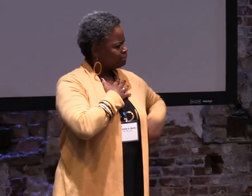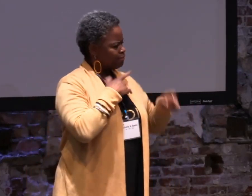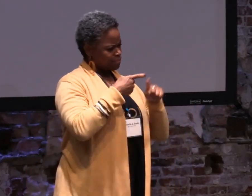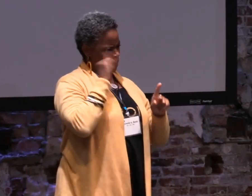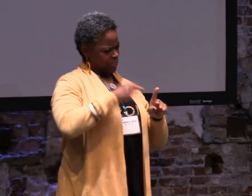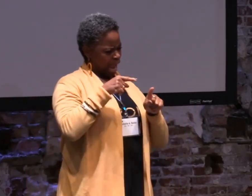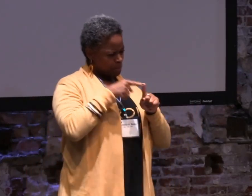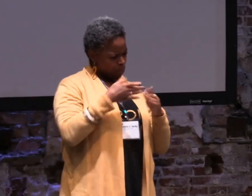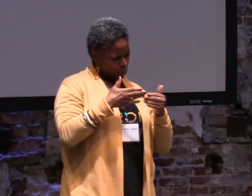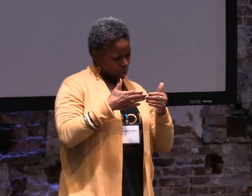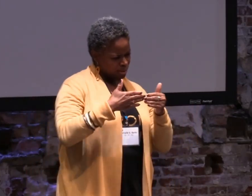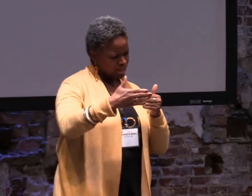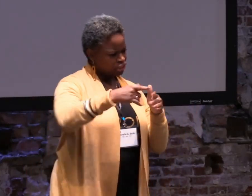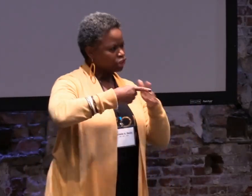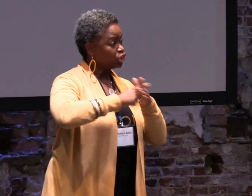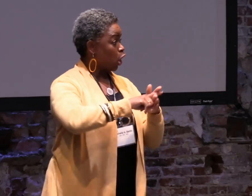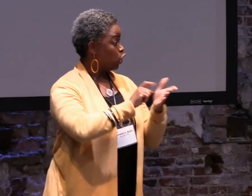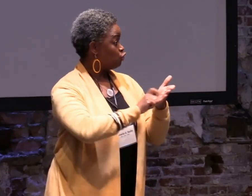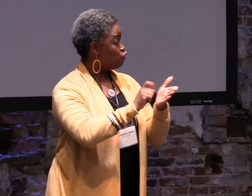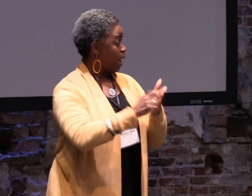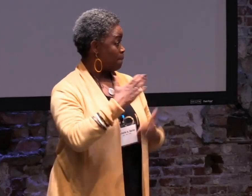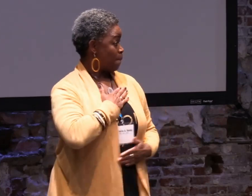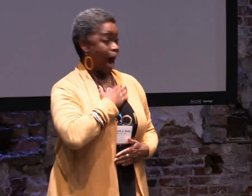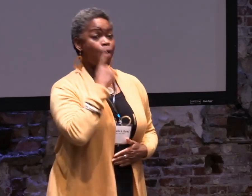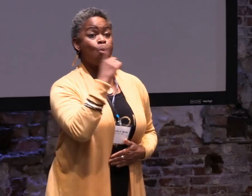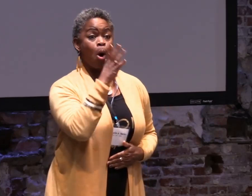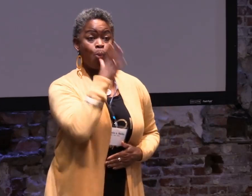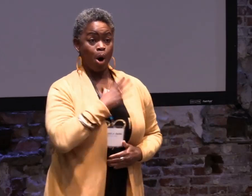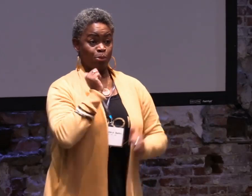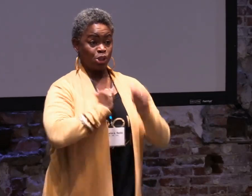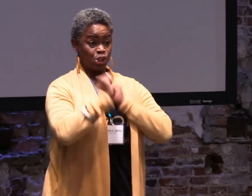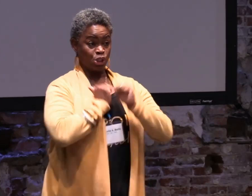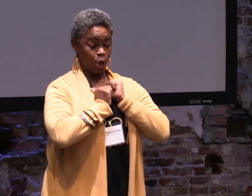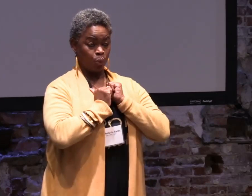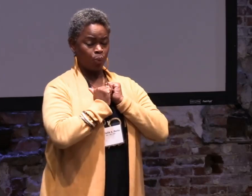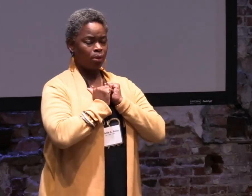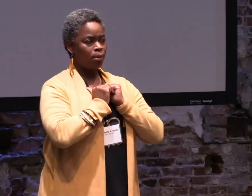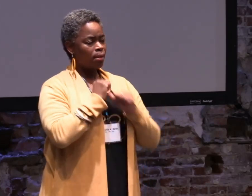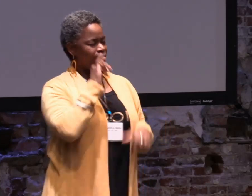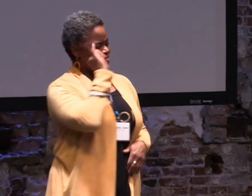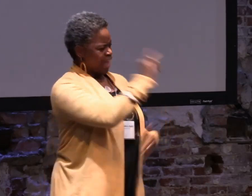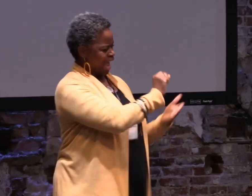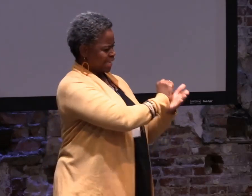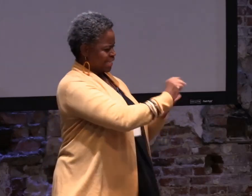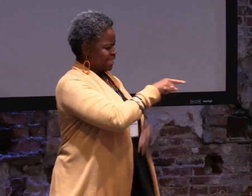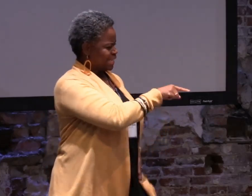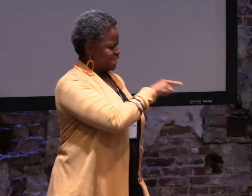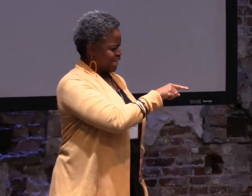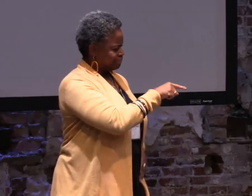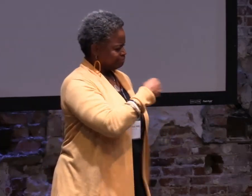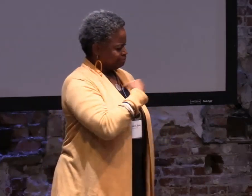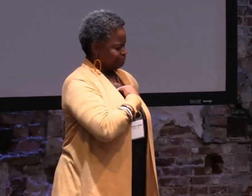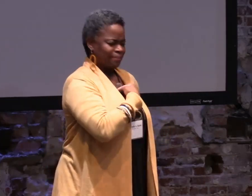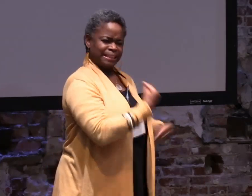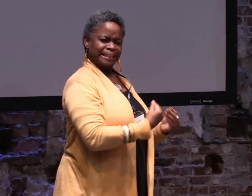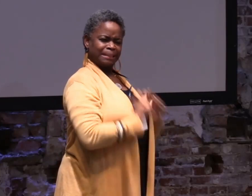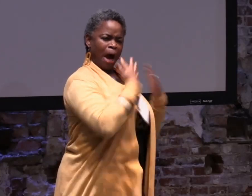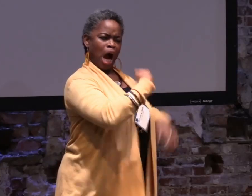In those experiences, I reflect on my journey as a writer and producer of a